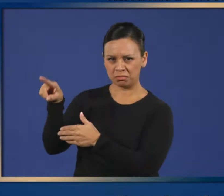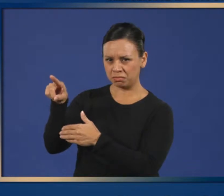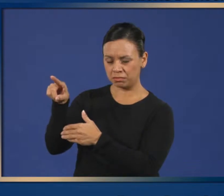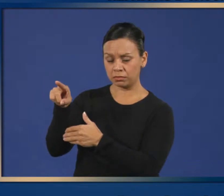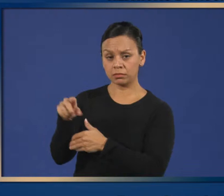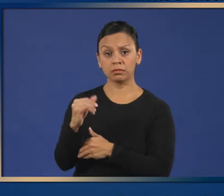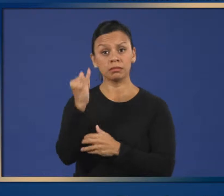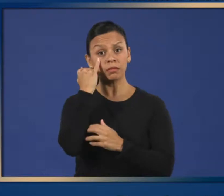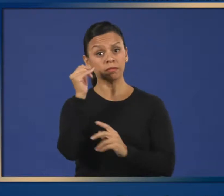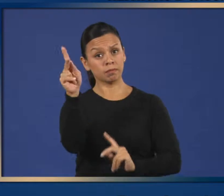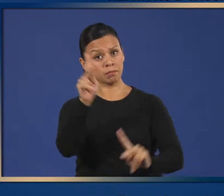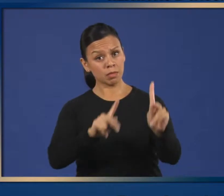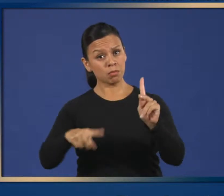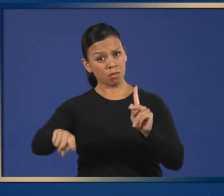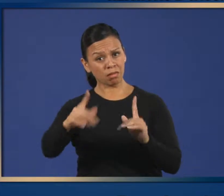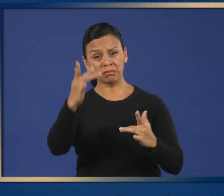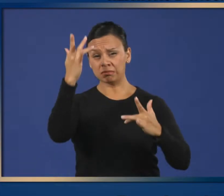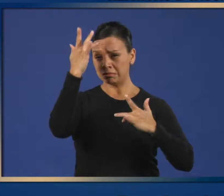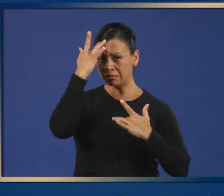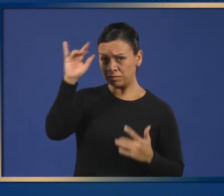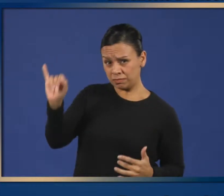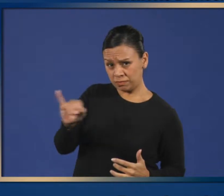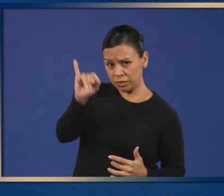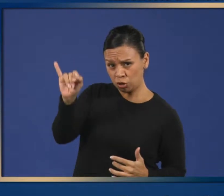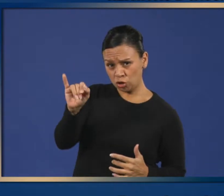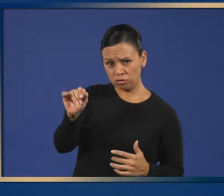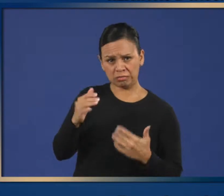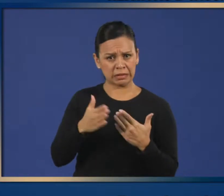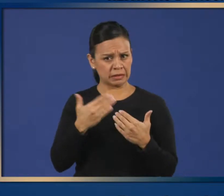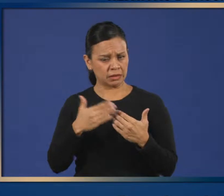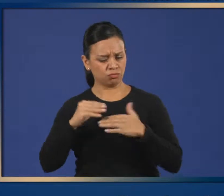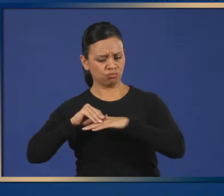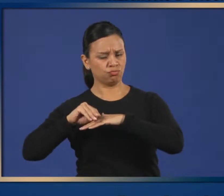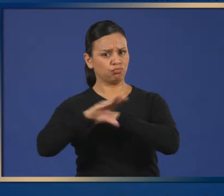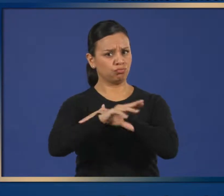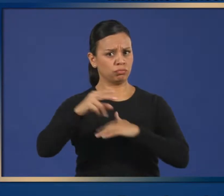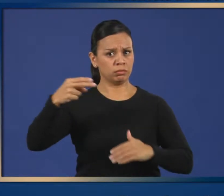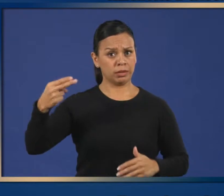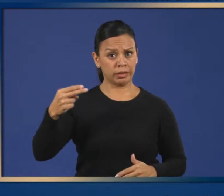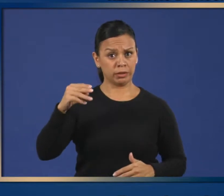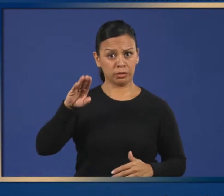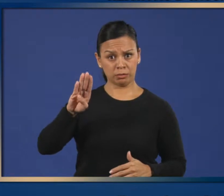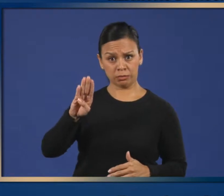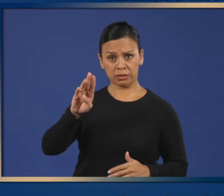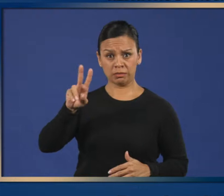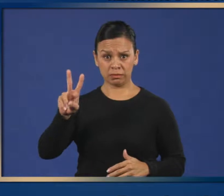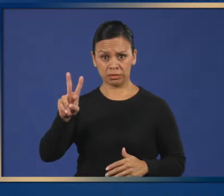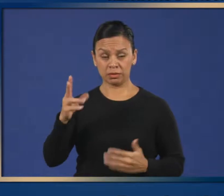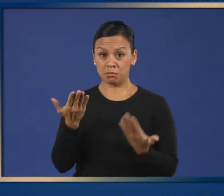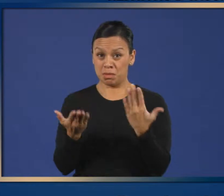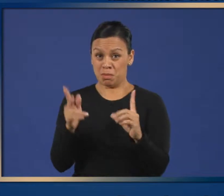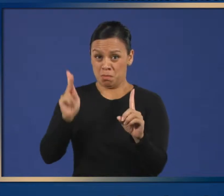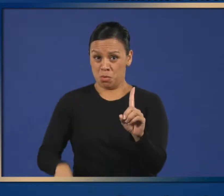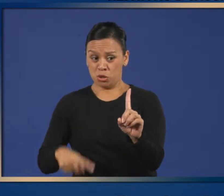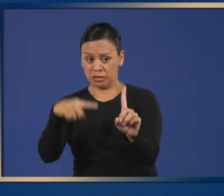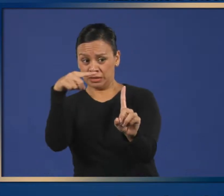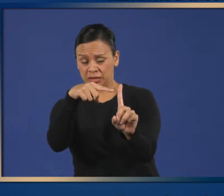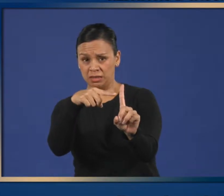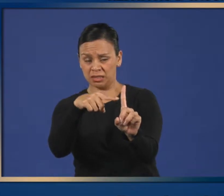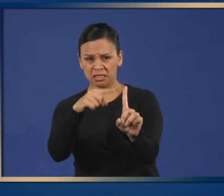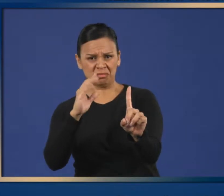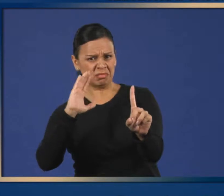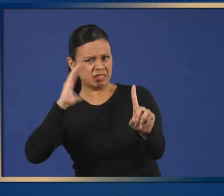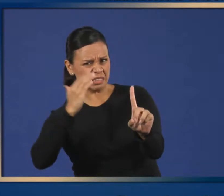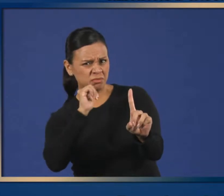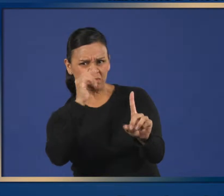People who are infected can spread HBV to others, even if they don't appear